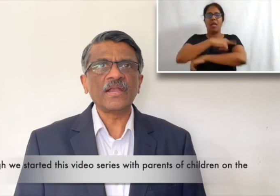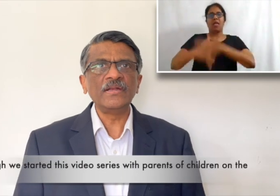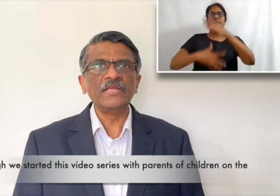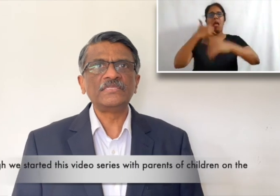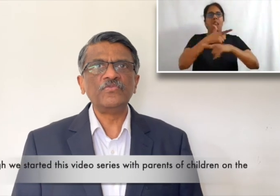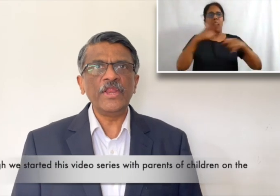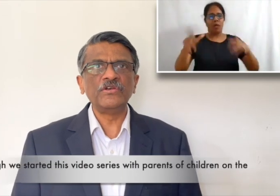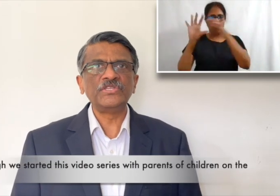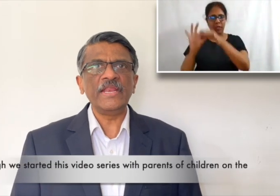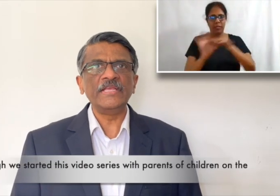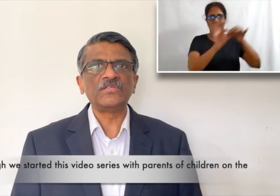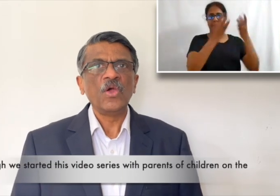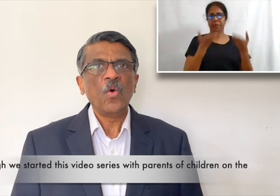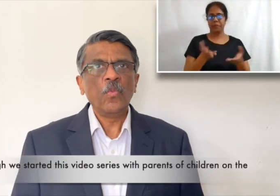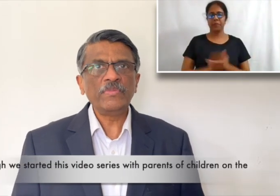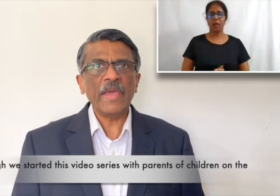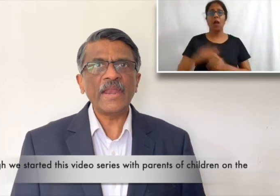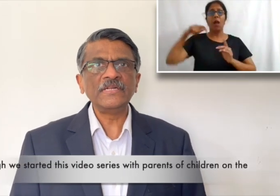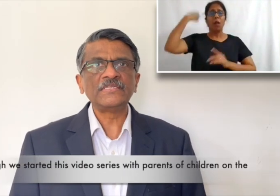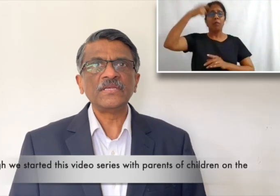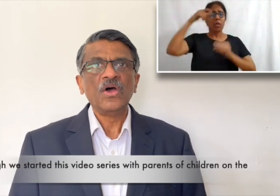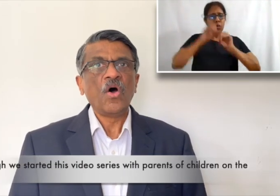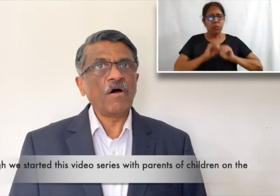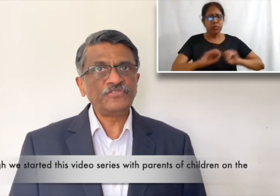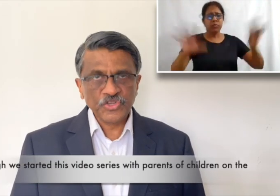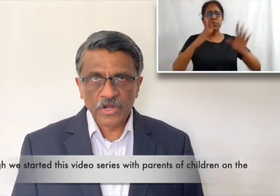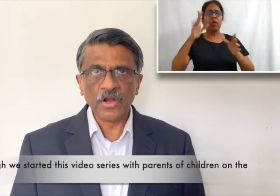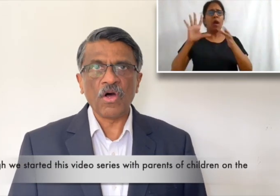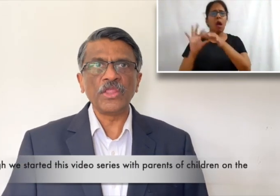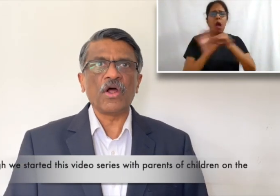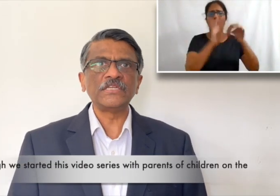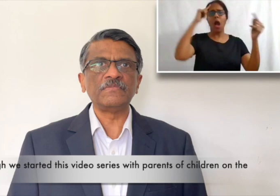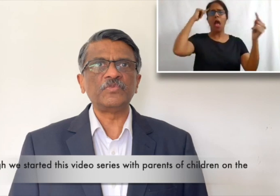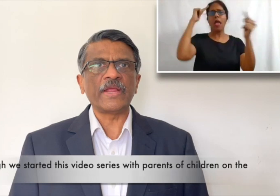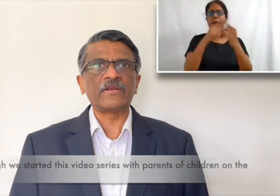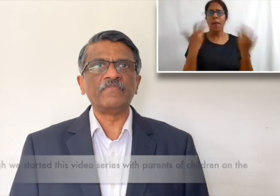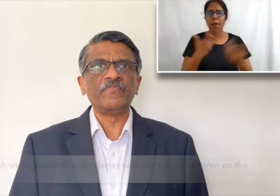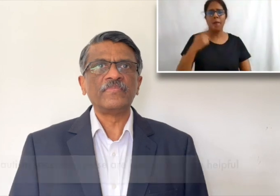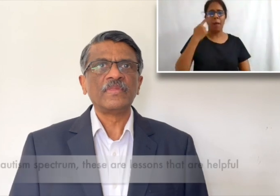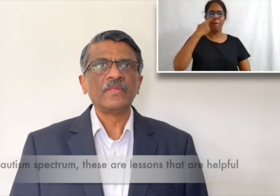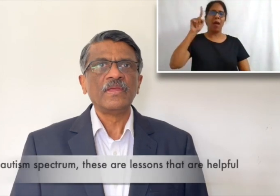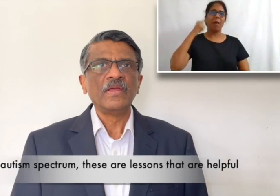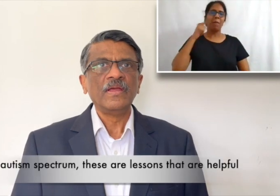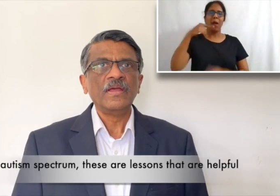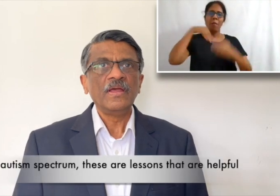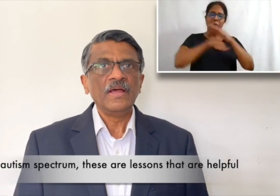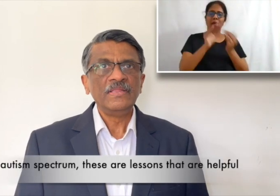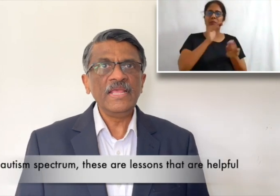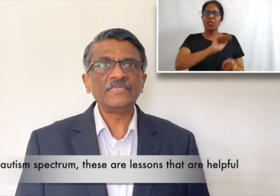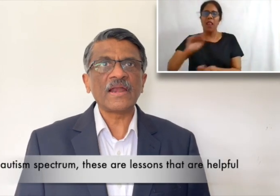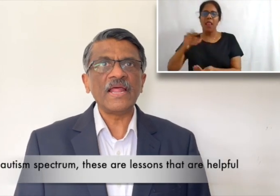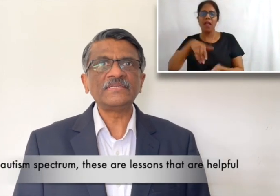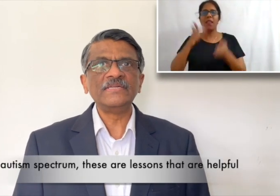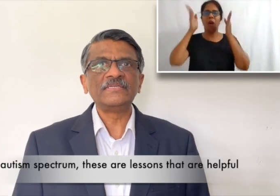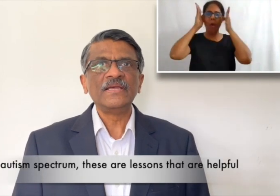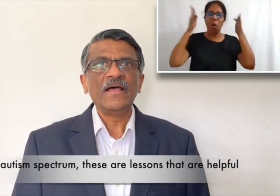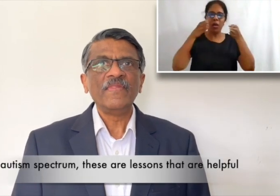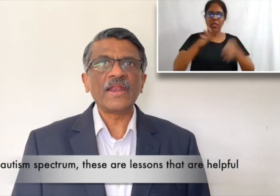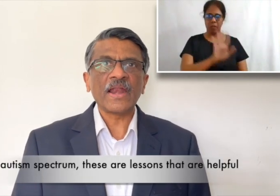started this video series with parents of children on the autism spectrum, these are lessons that are